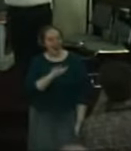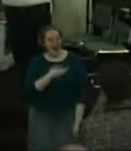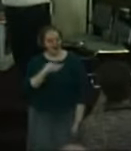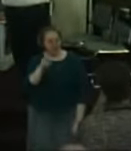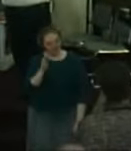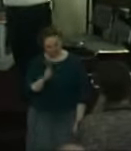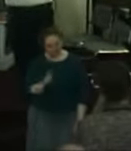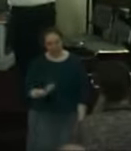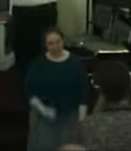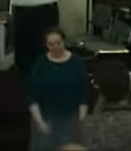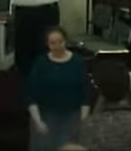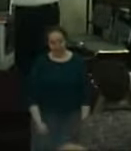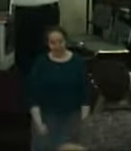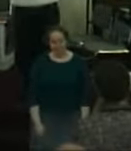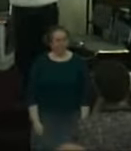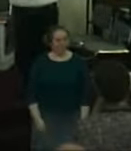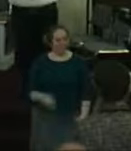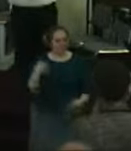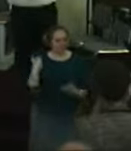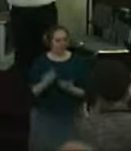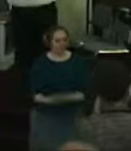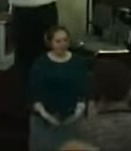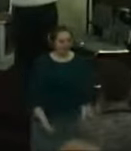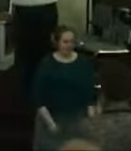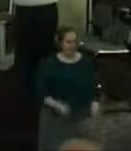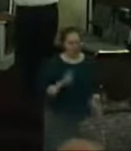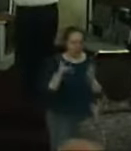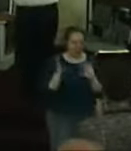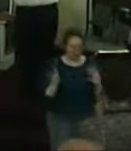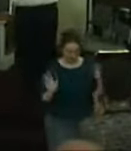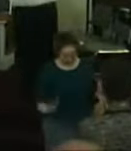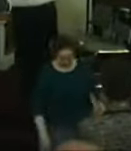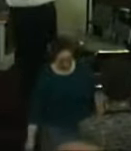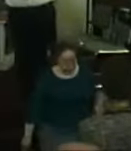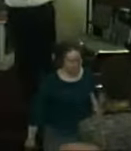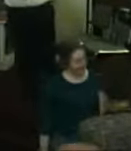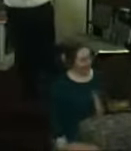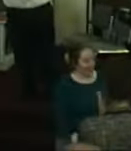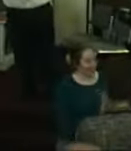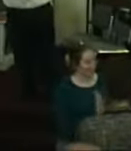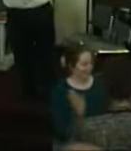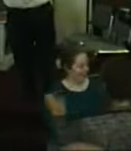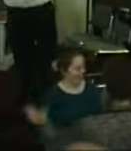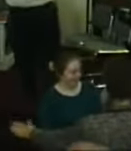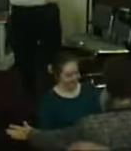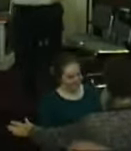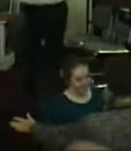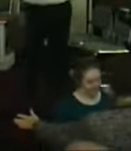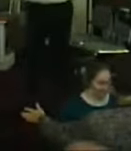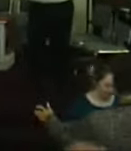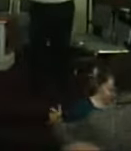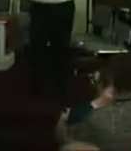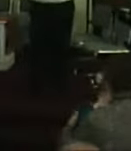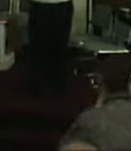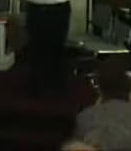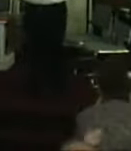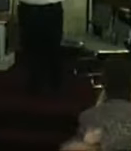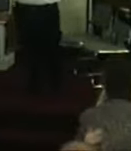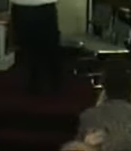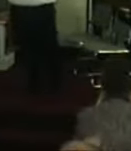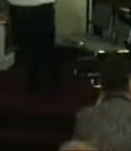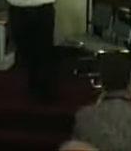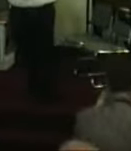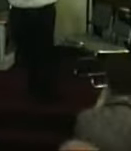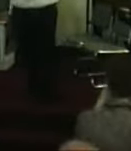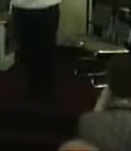God. Hallelujah, hallelujah. Our God is stronger, hallelujah. Our